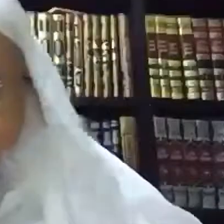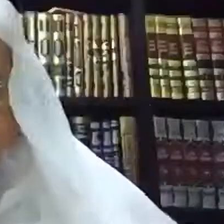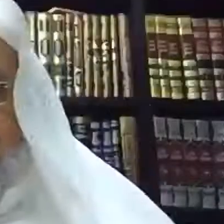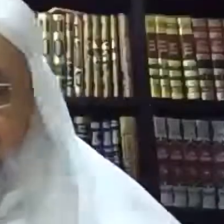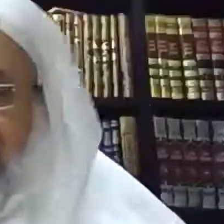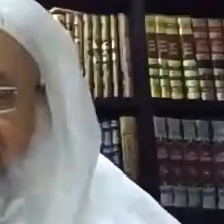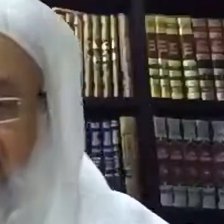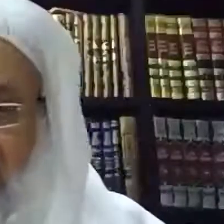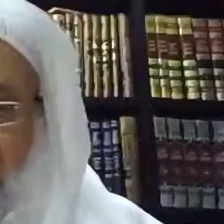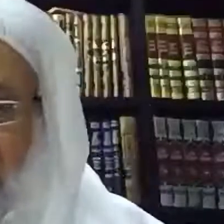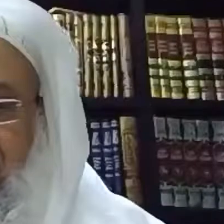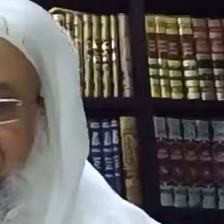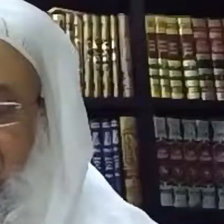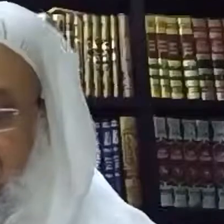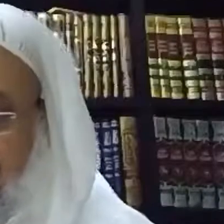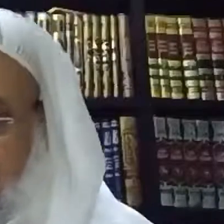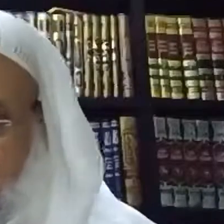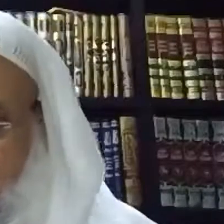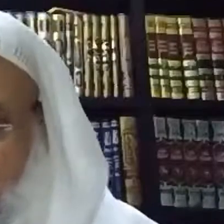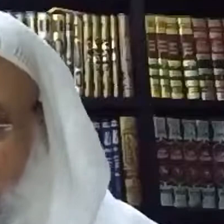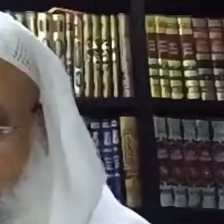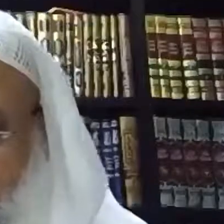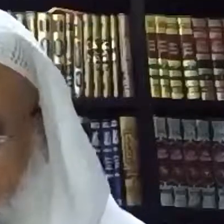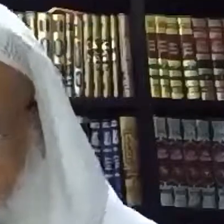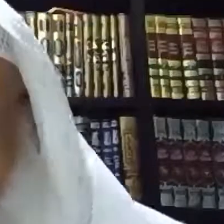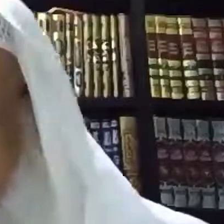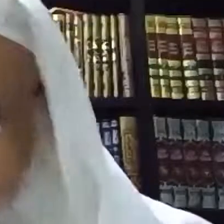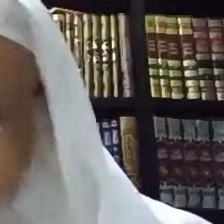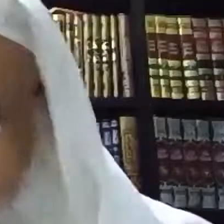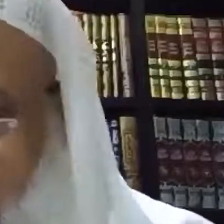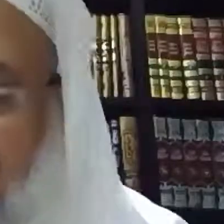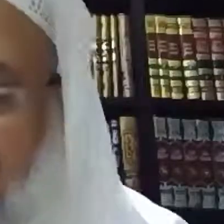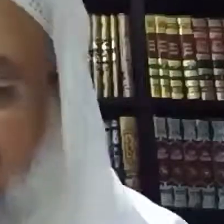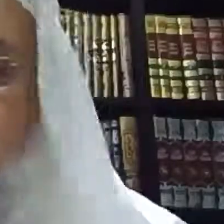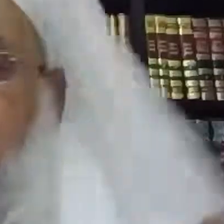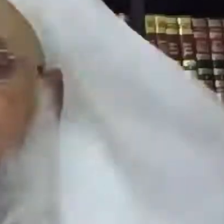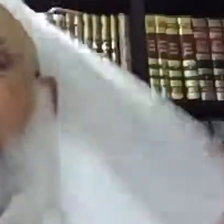Let me